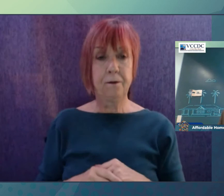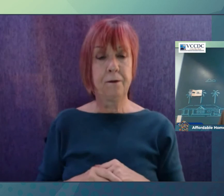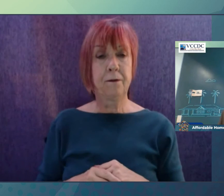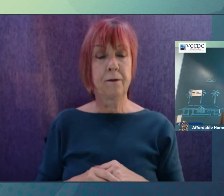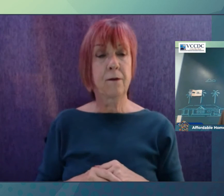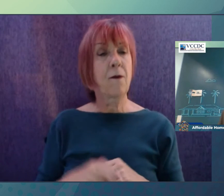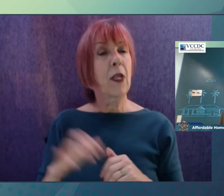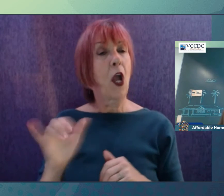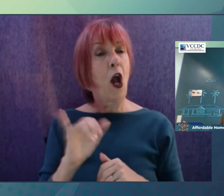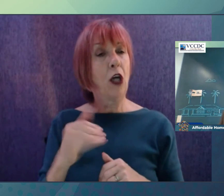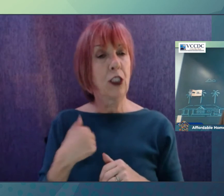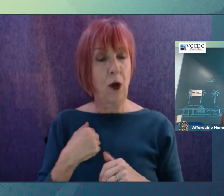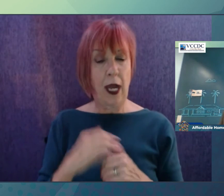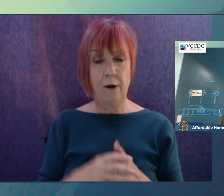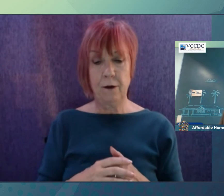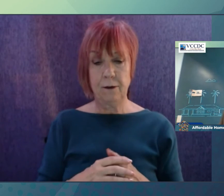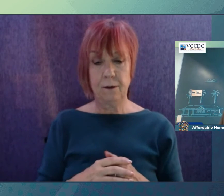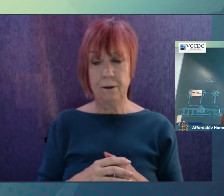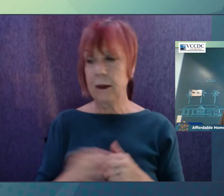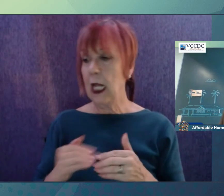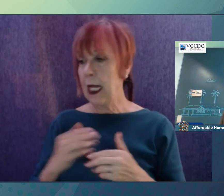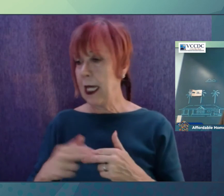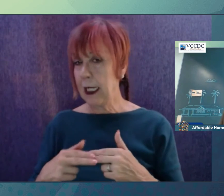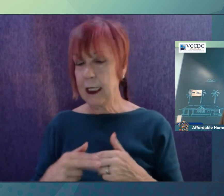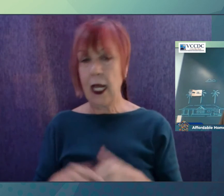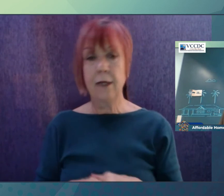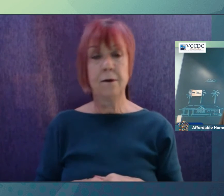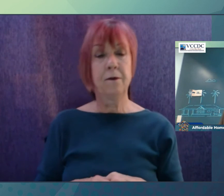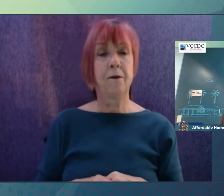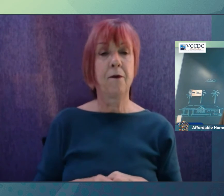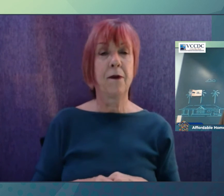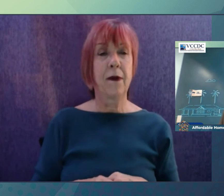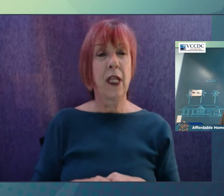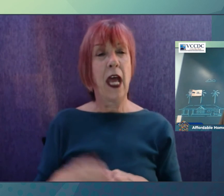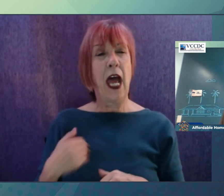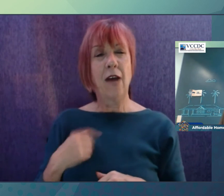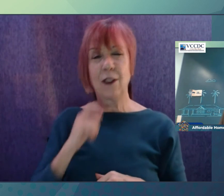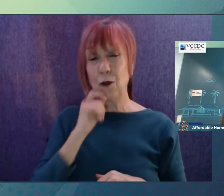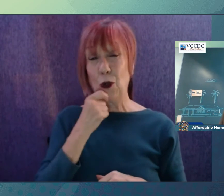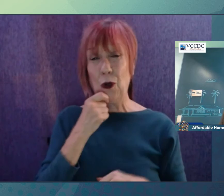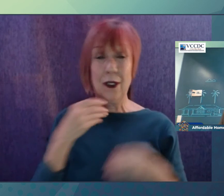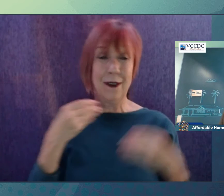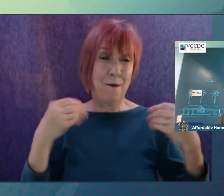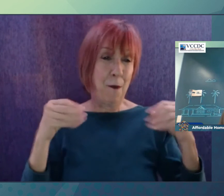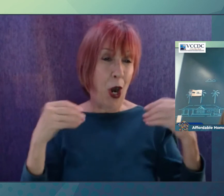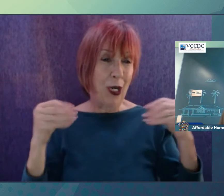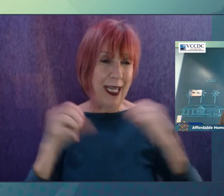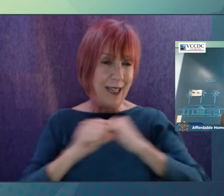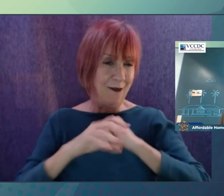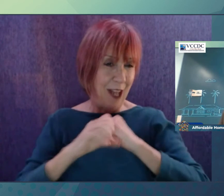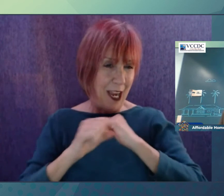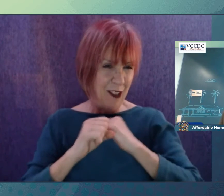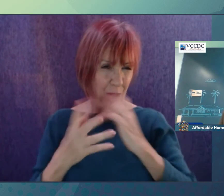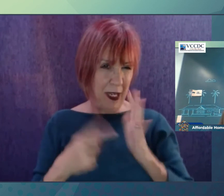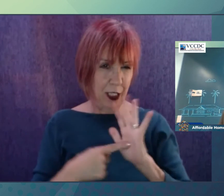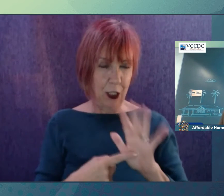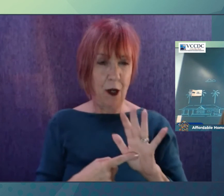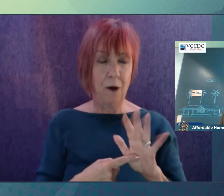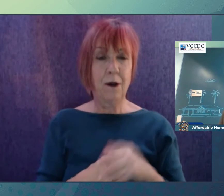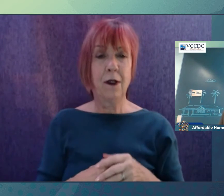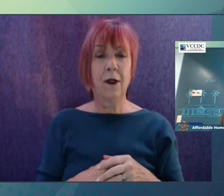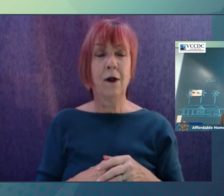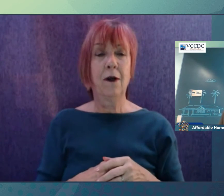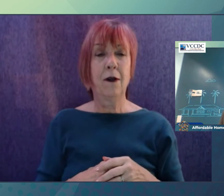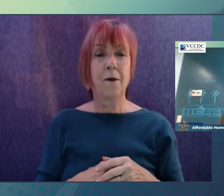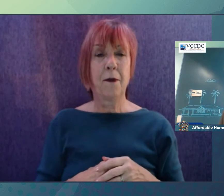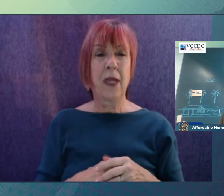also have, next slide, please. We also have some really cool marketing material that we'd like to share with everybody on this. If you go to our